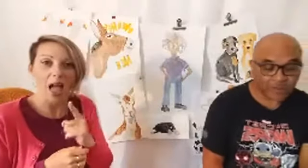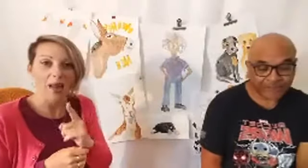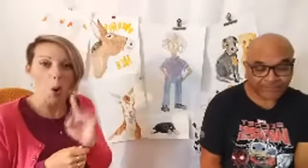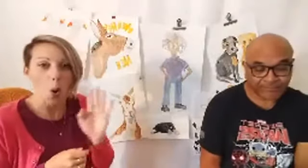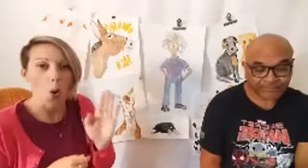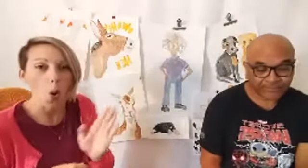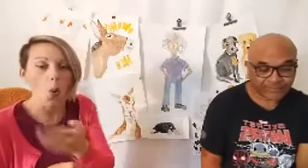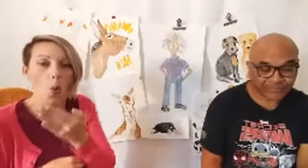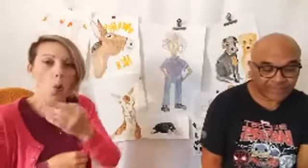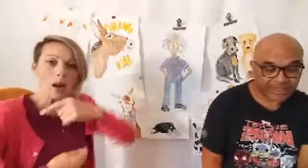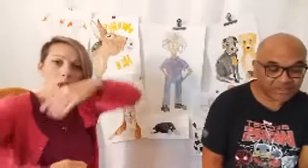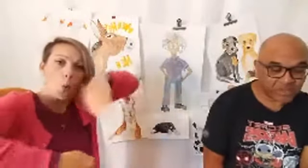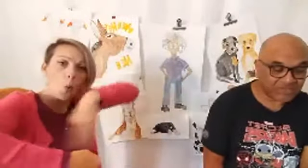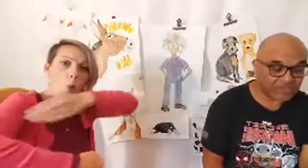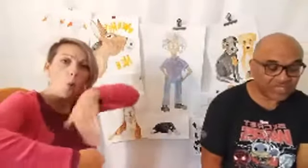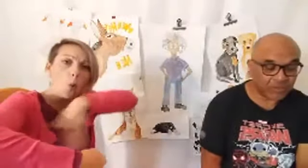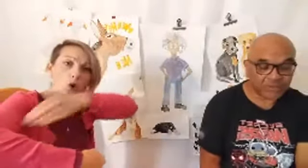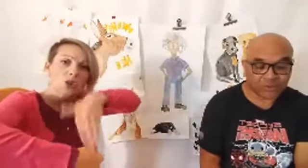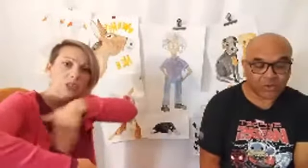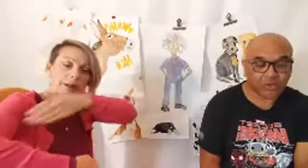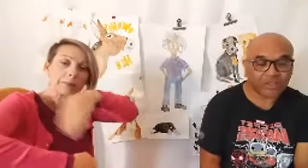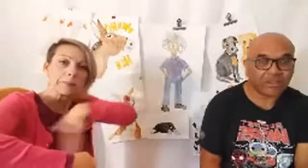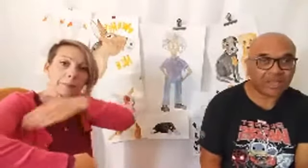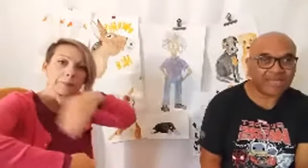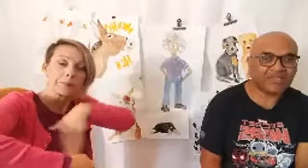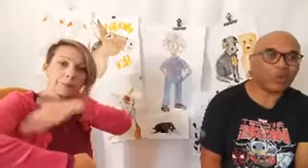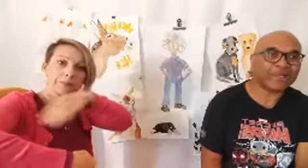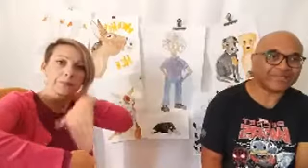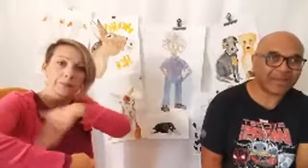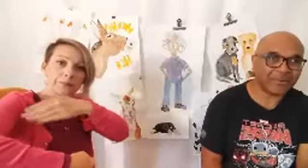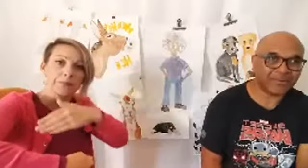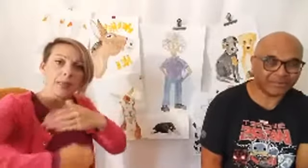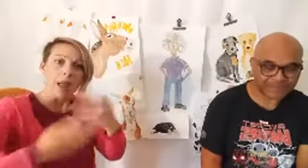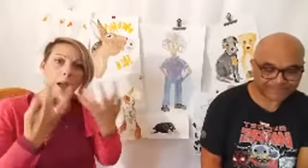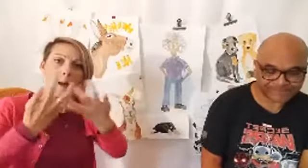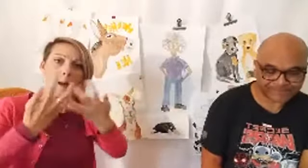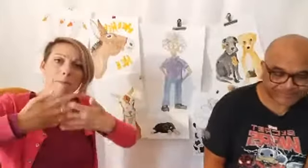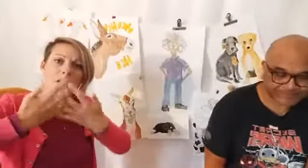morning in his washing machine, which was called a dolly tub.